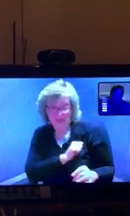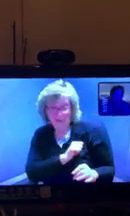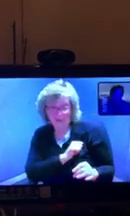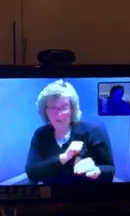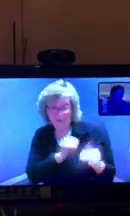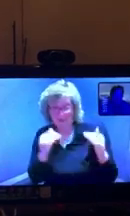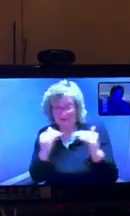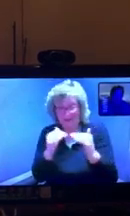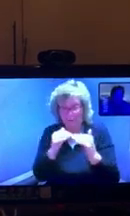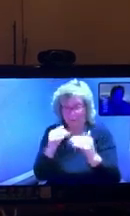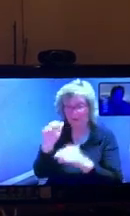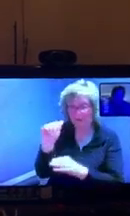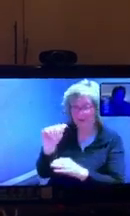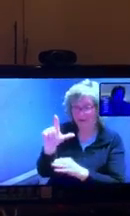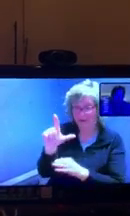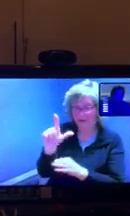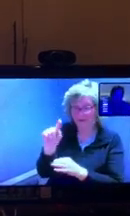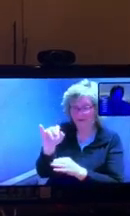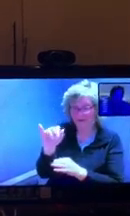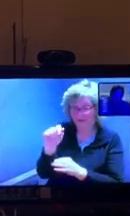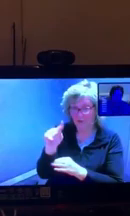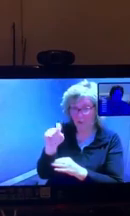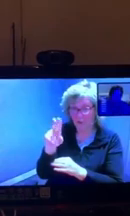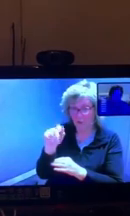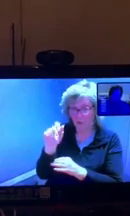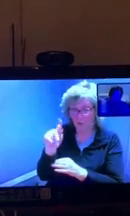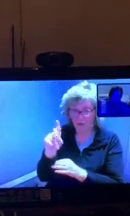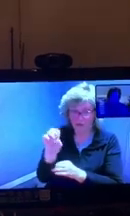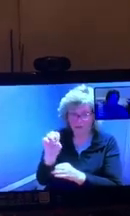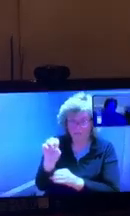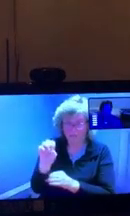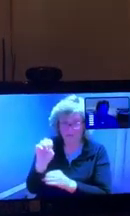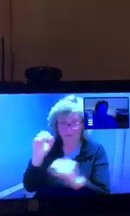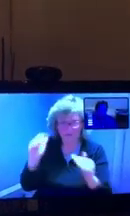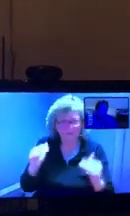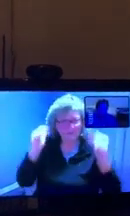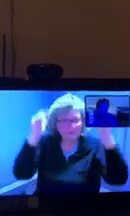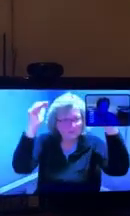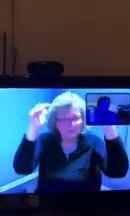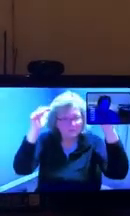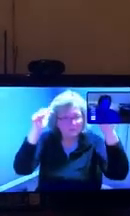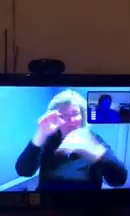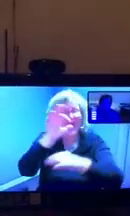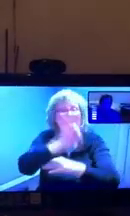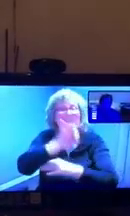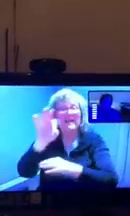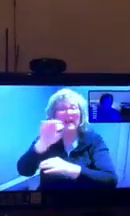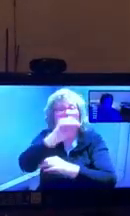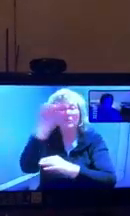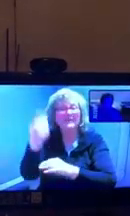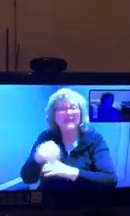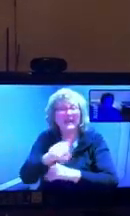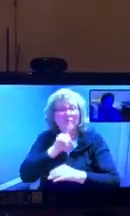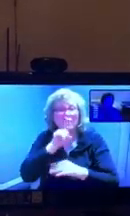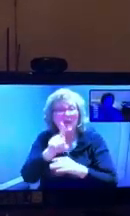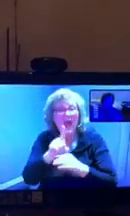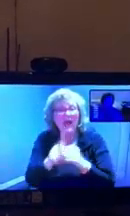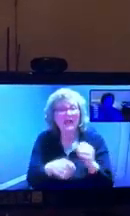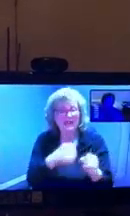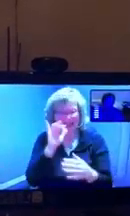everything is what makes the difference. 99% of reality is perception. That's why it's important to communicate. That's why it's important to